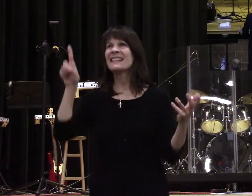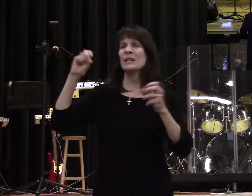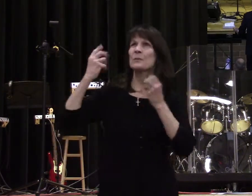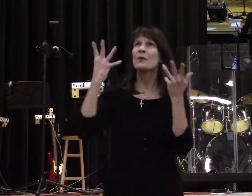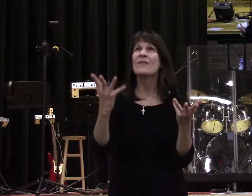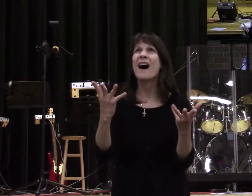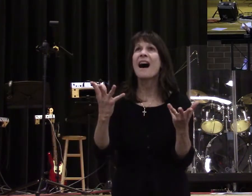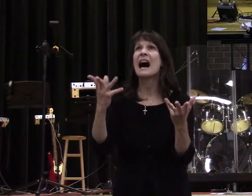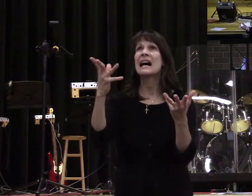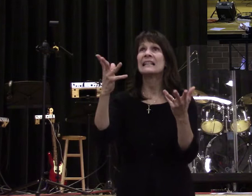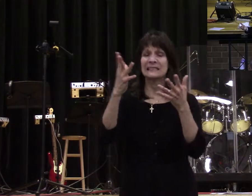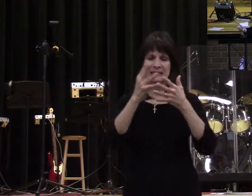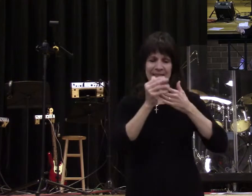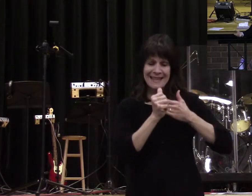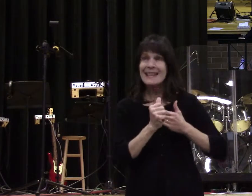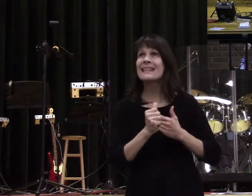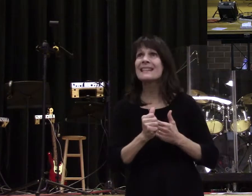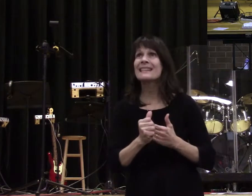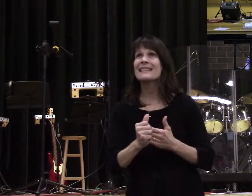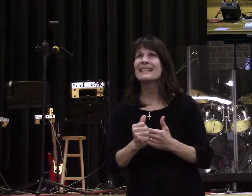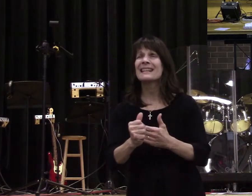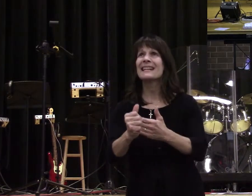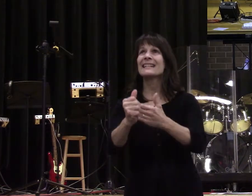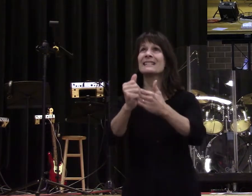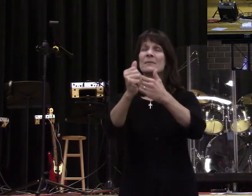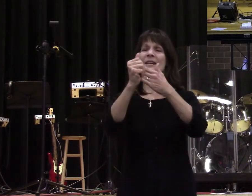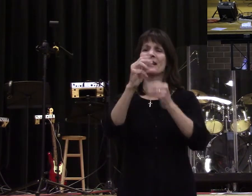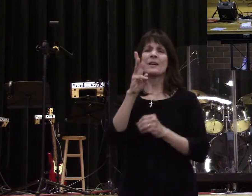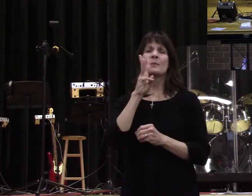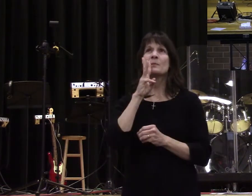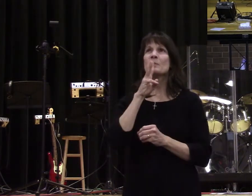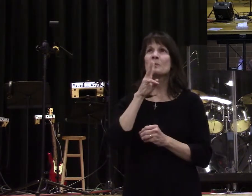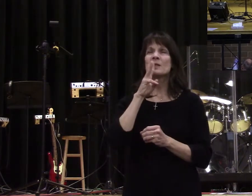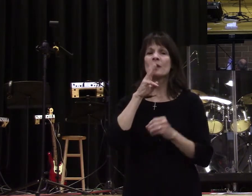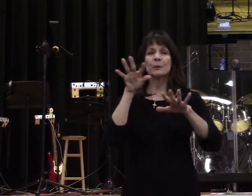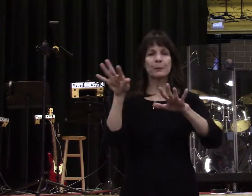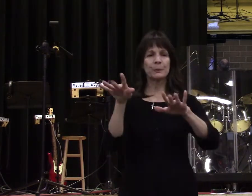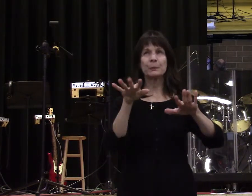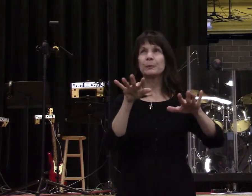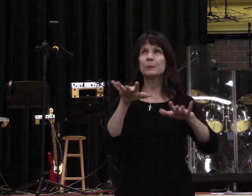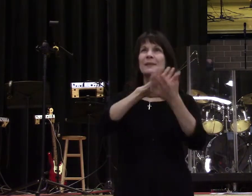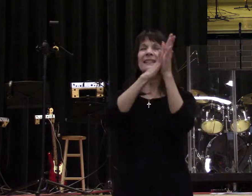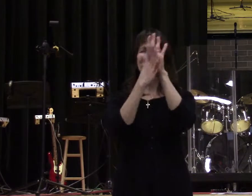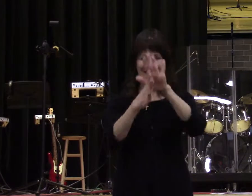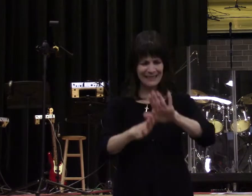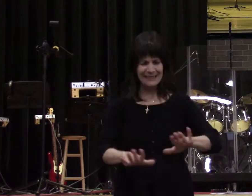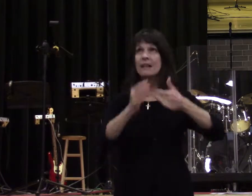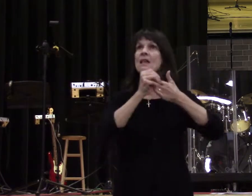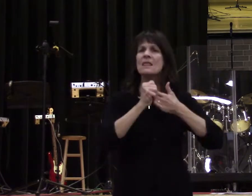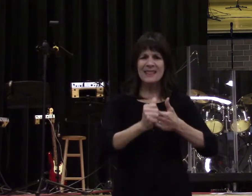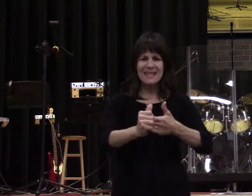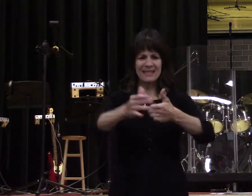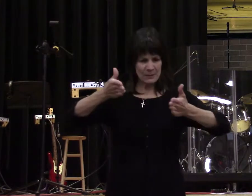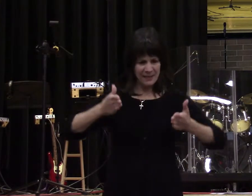worshiping me. "He leads me beside still waters." And it was worship going up. "And he leads me in paths of righteousness for his name's